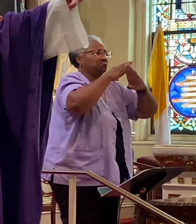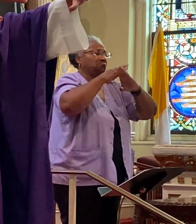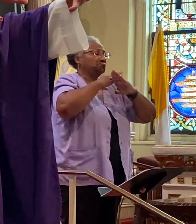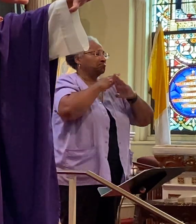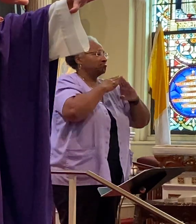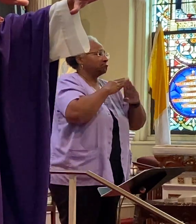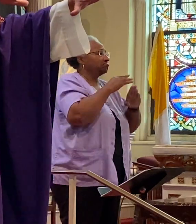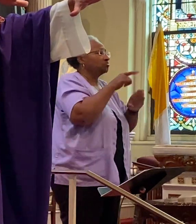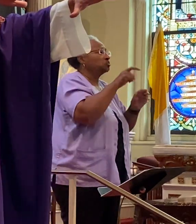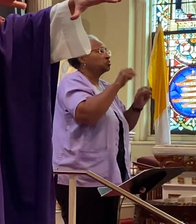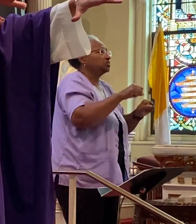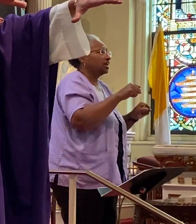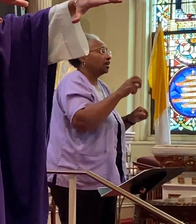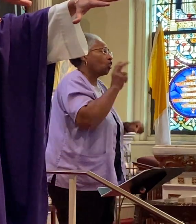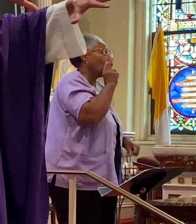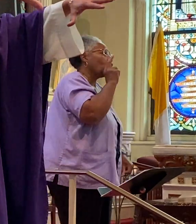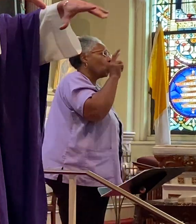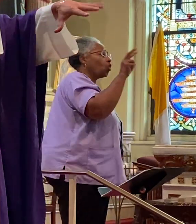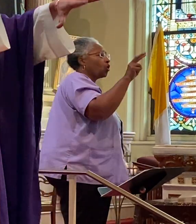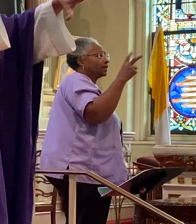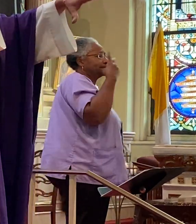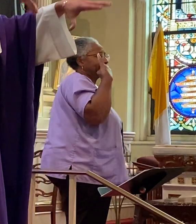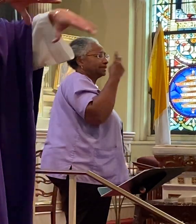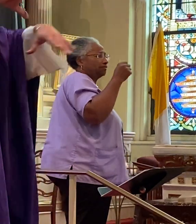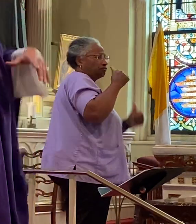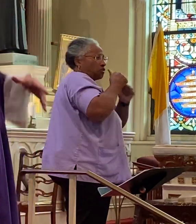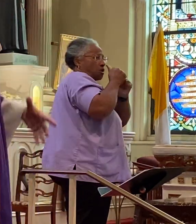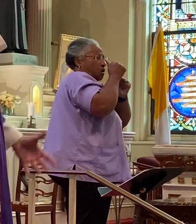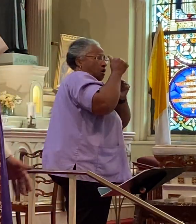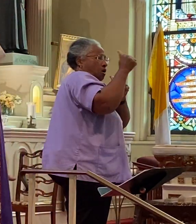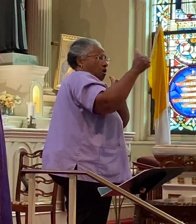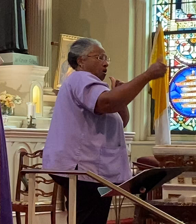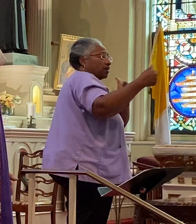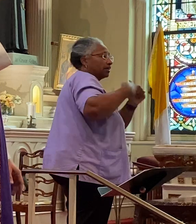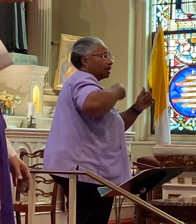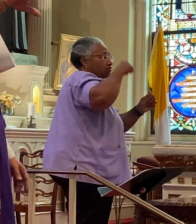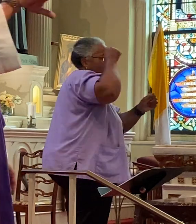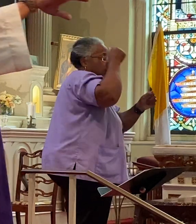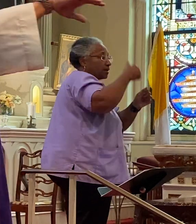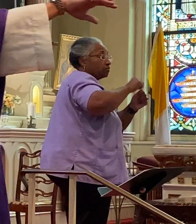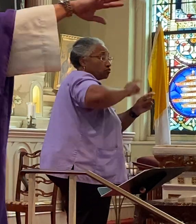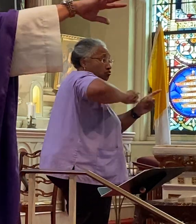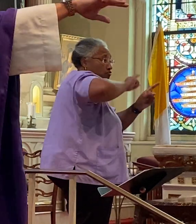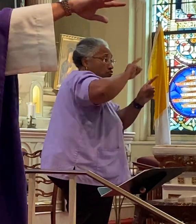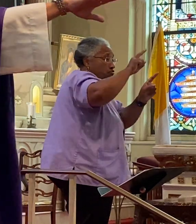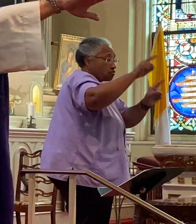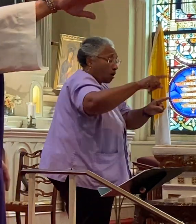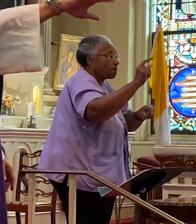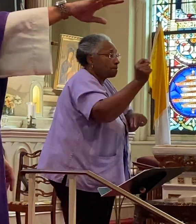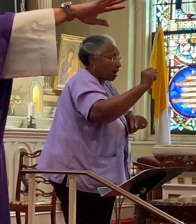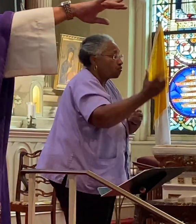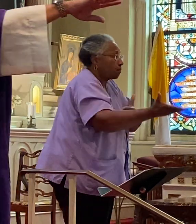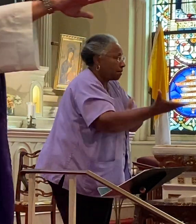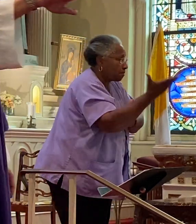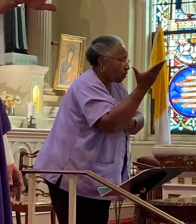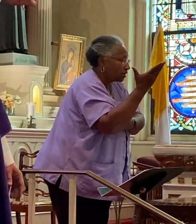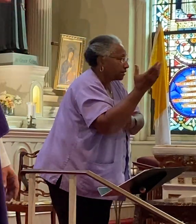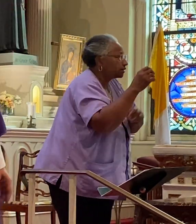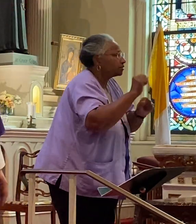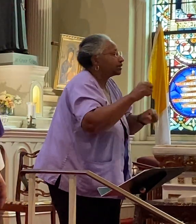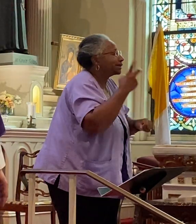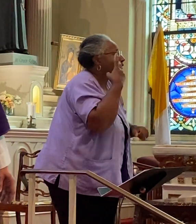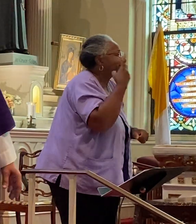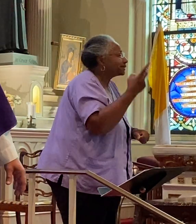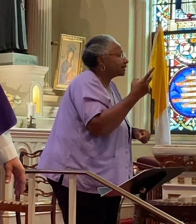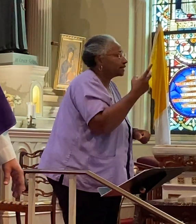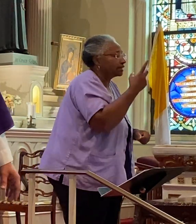way to the horizon. And I remember being there, like in the Port John in the morning, and you could see the little foxes walking